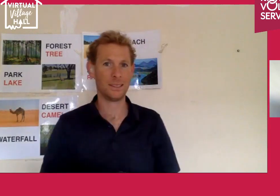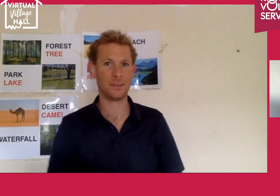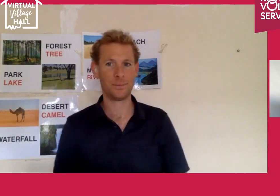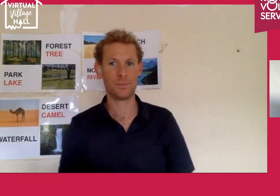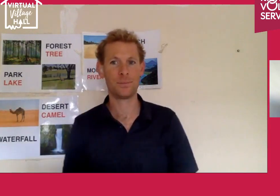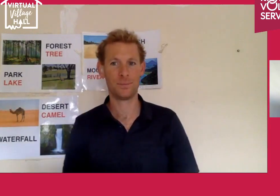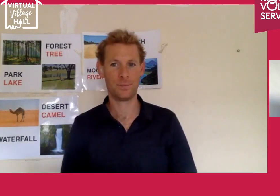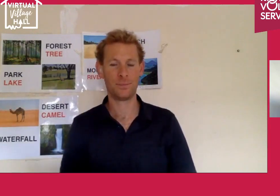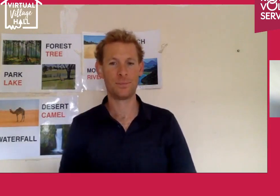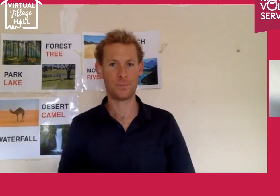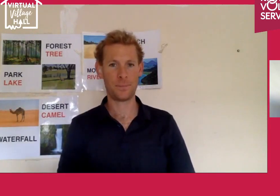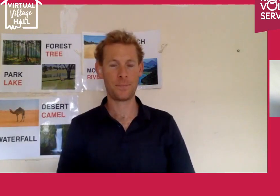I'm going to go over those again.